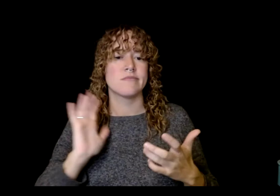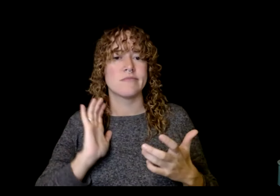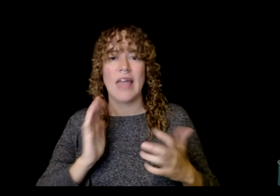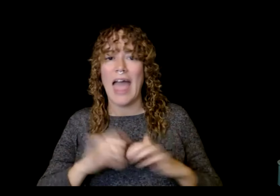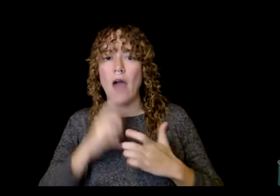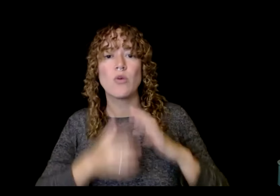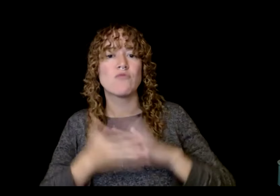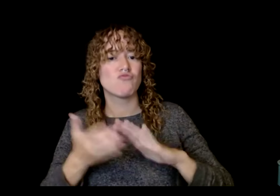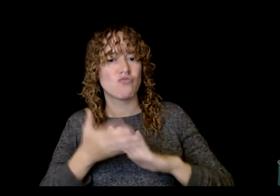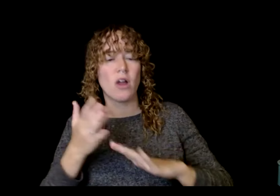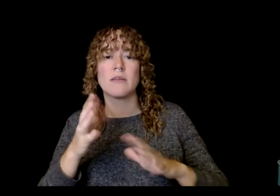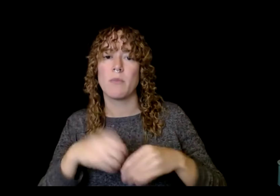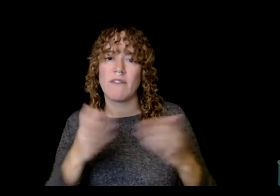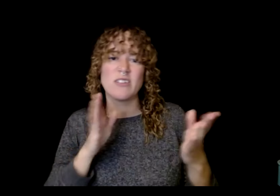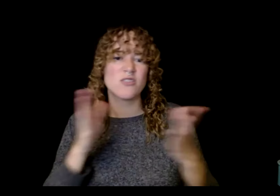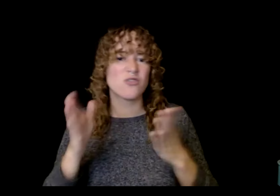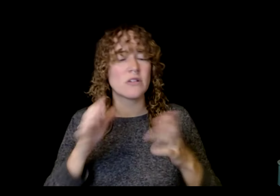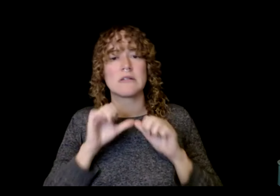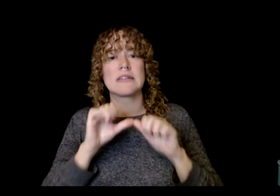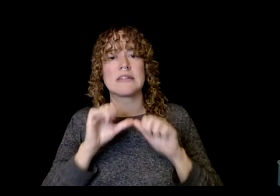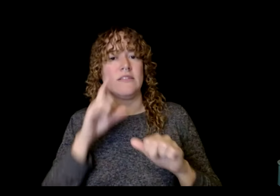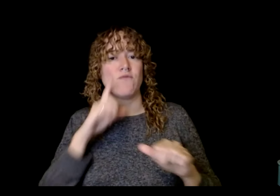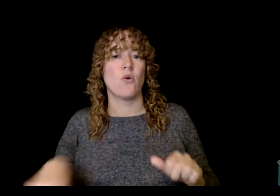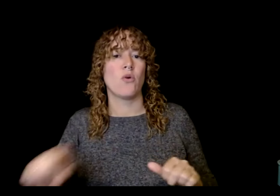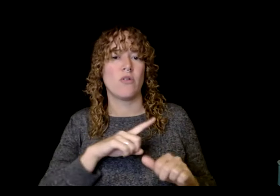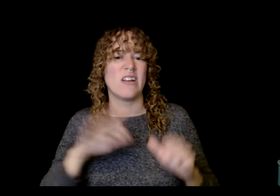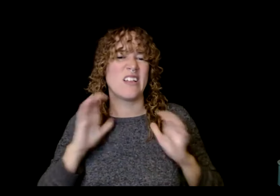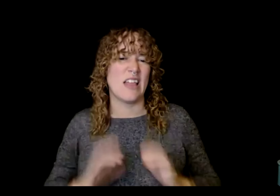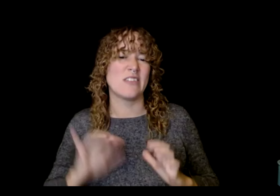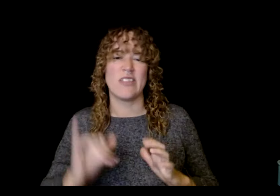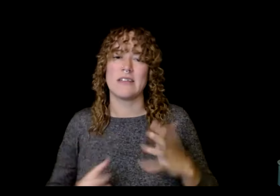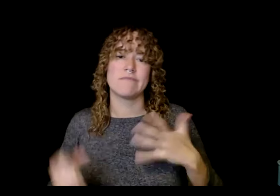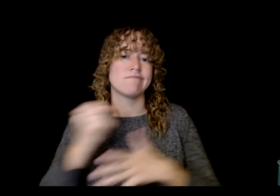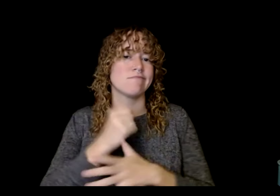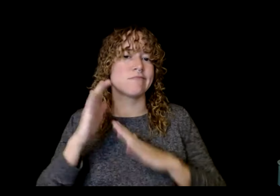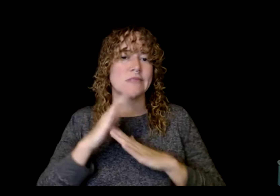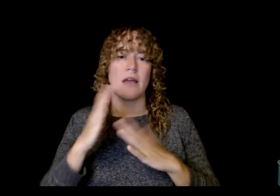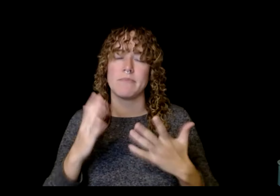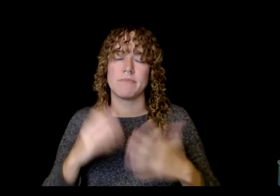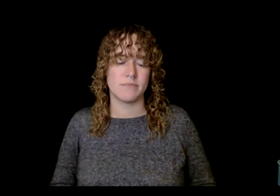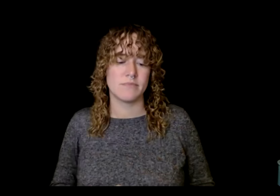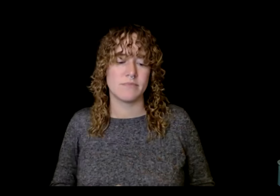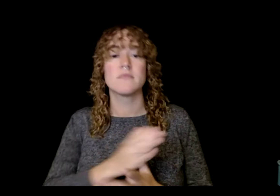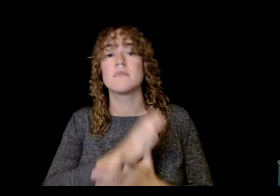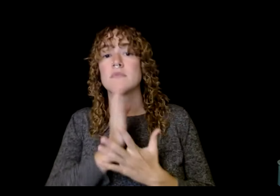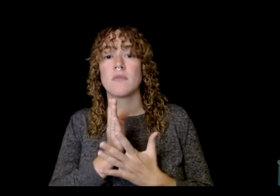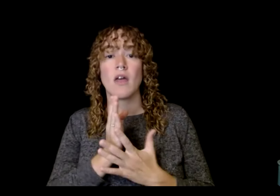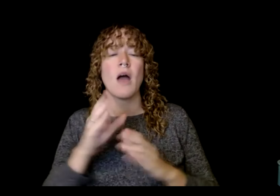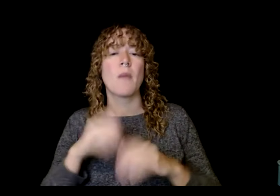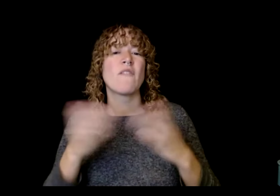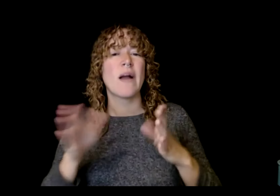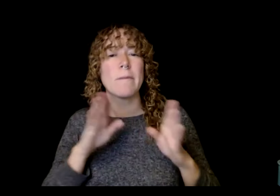top priority and what we are working hard to do every day. The second is to provide planning